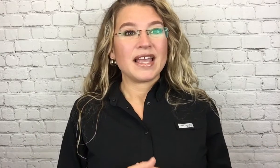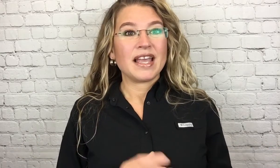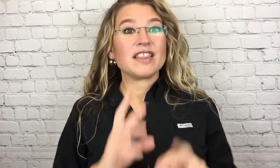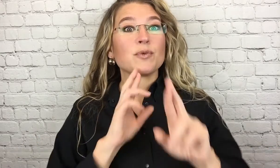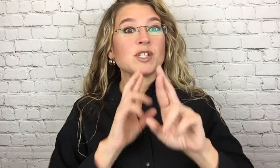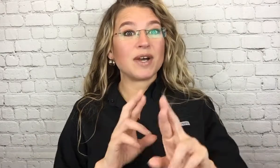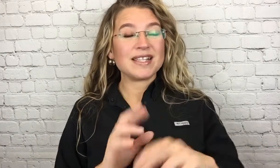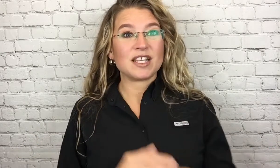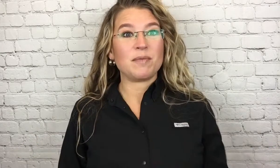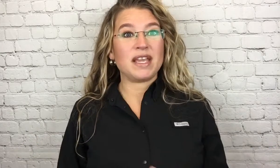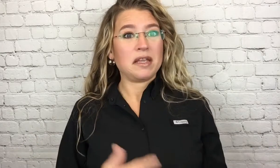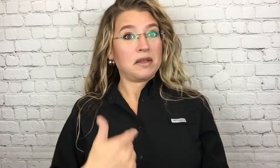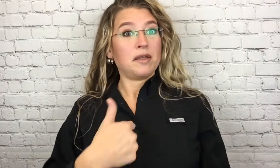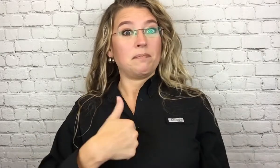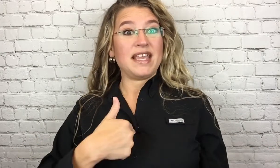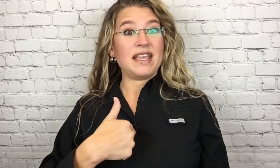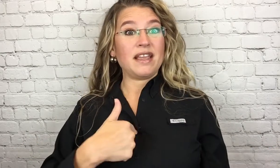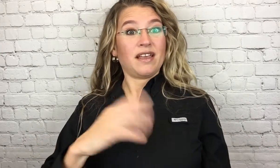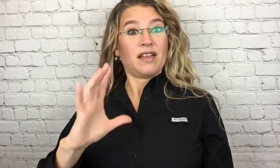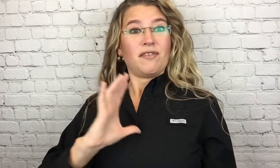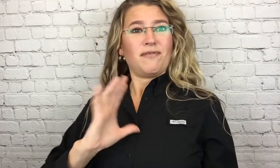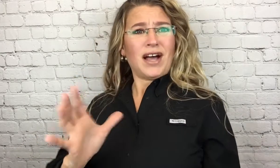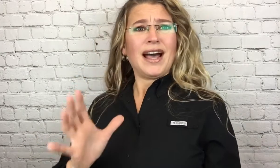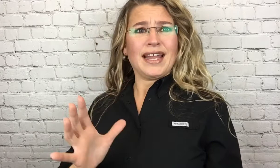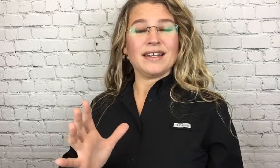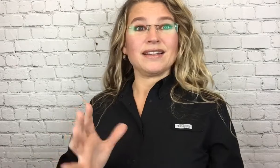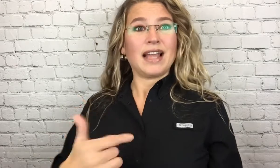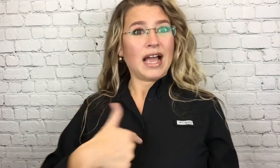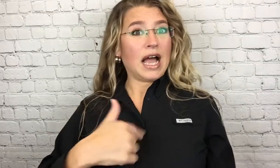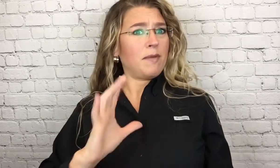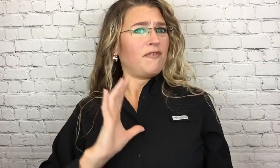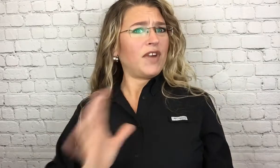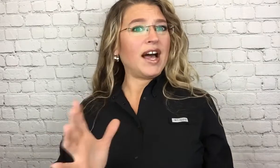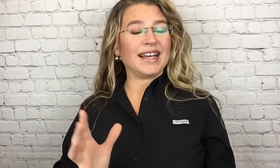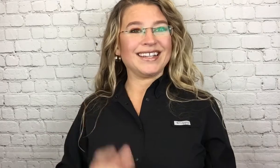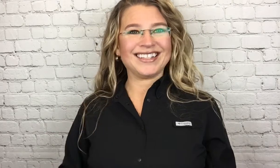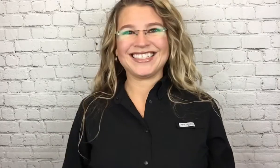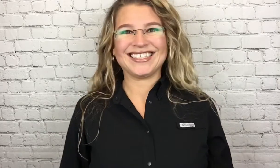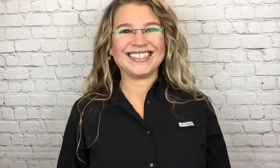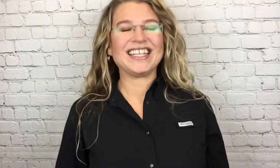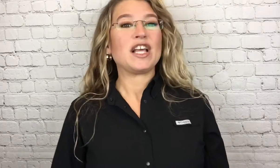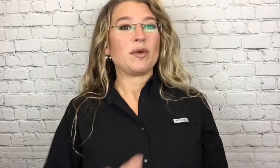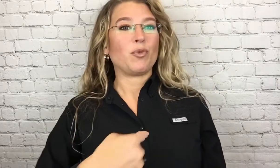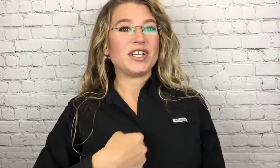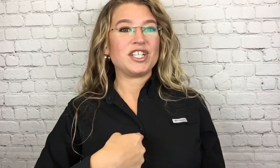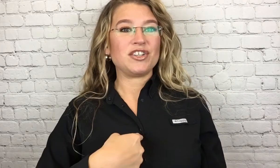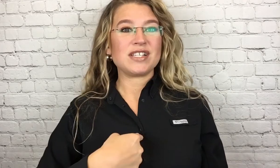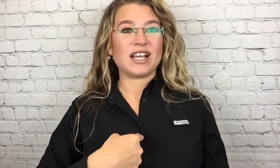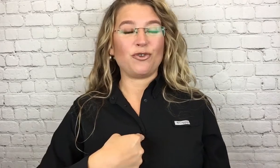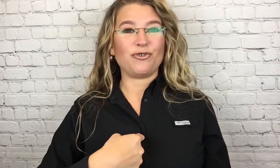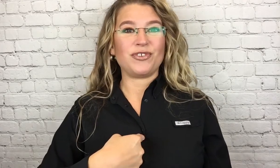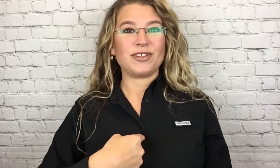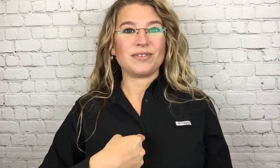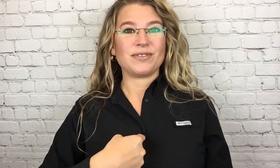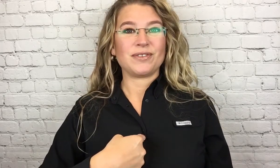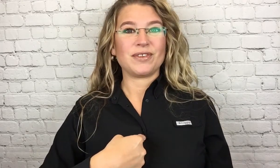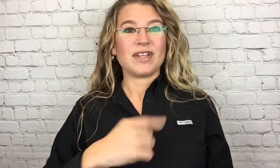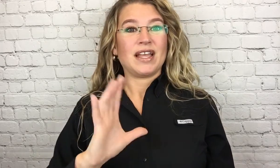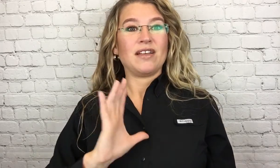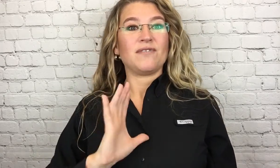The response can be, me, fine. I'm fine. Point to yourself,